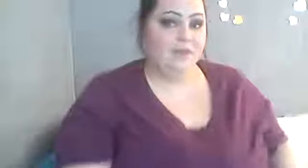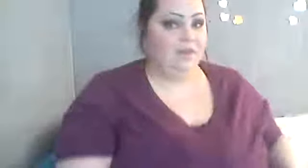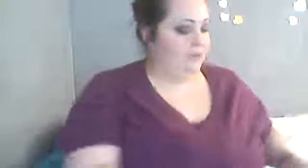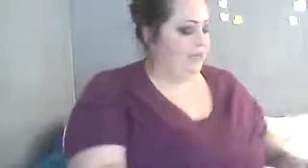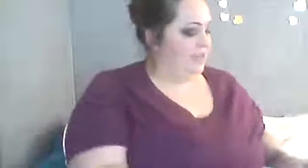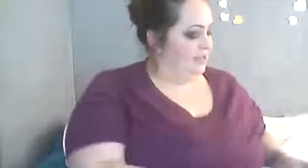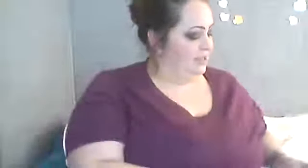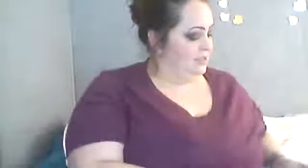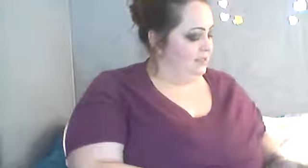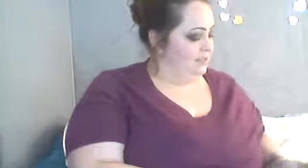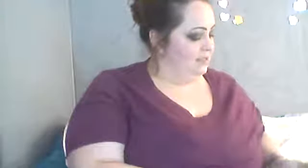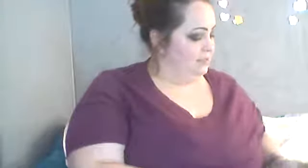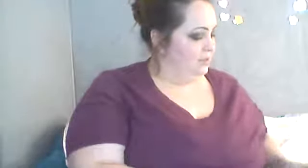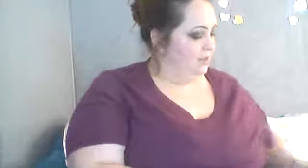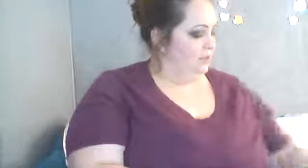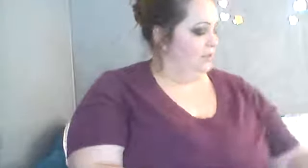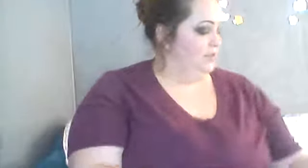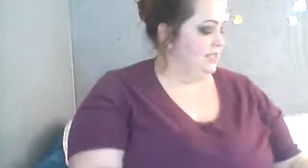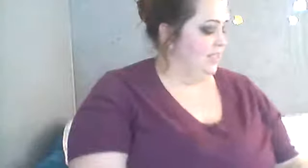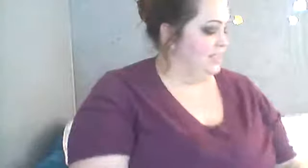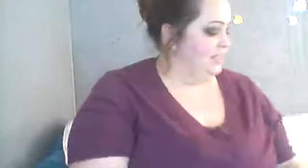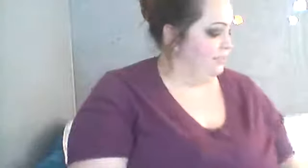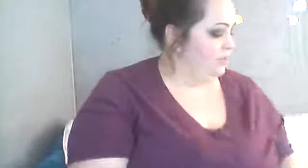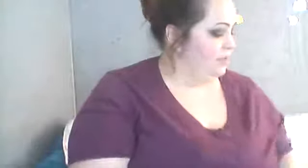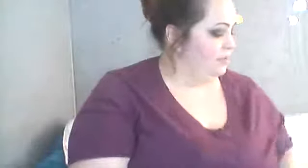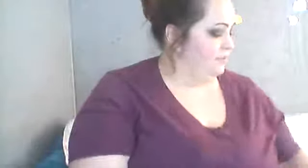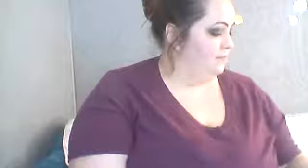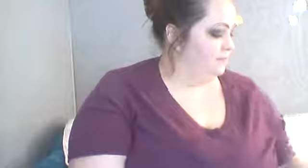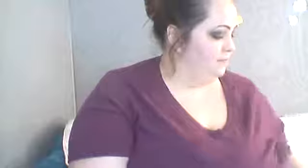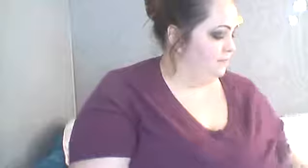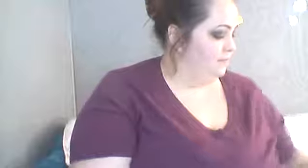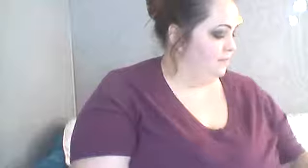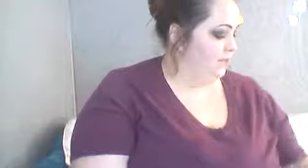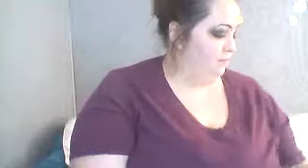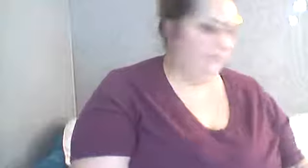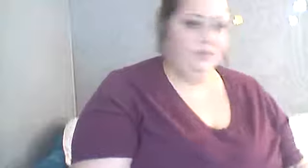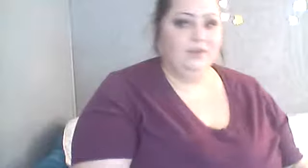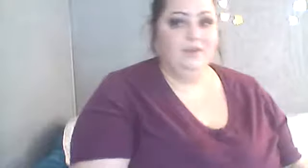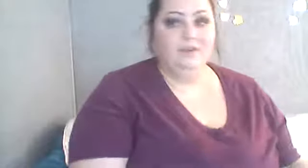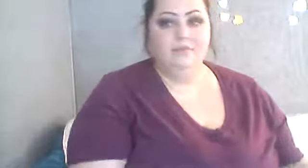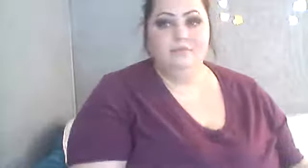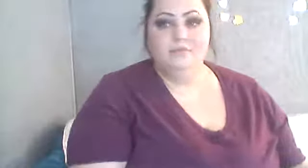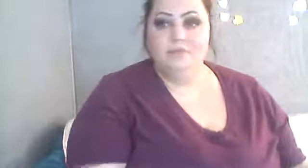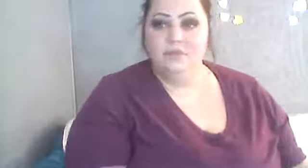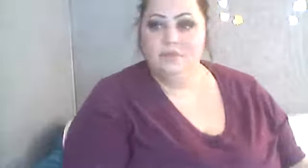Come here, buddy. You want to say hi to everyone? You don't feel good, huh?